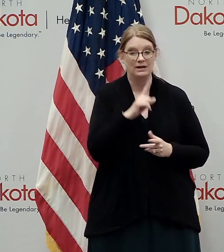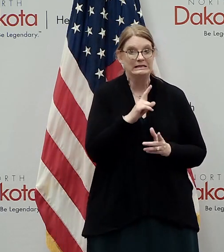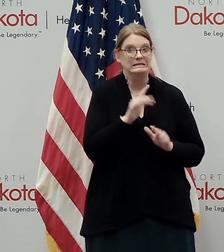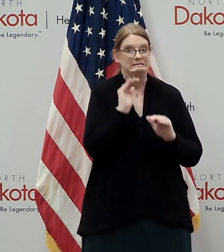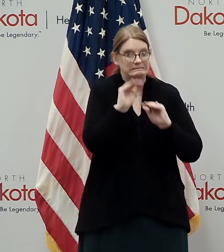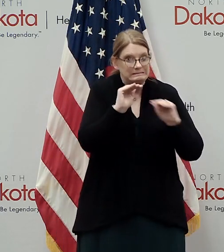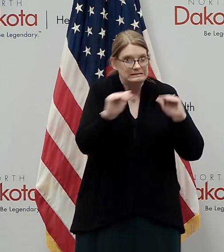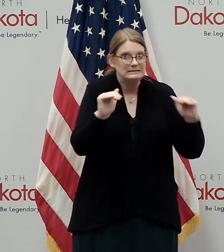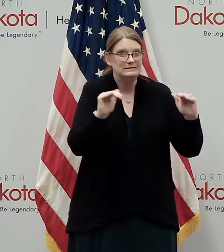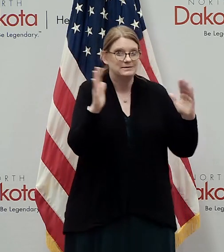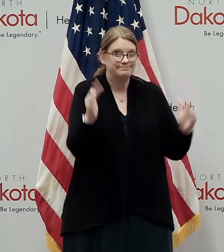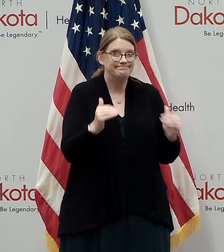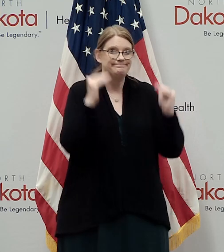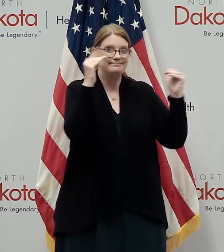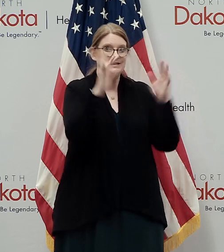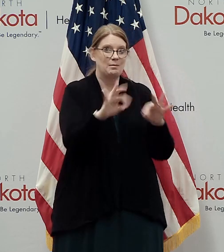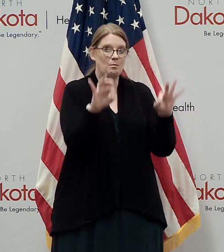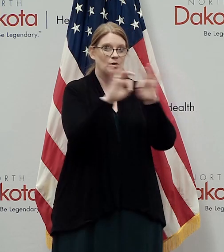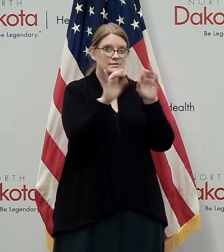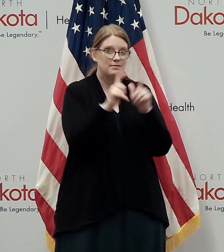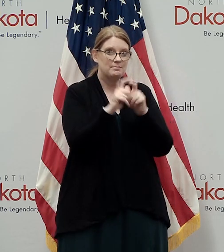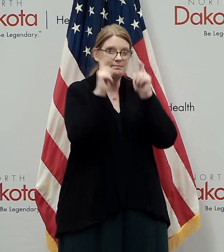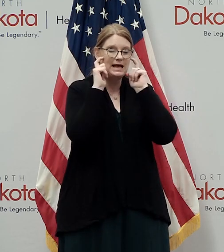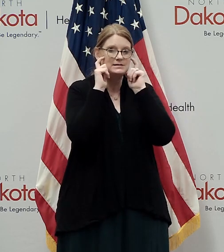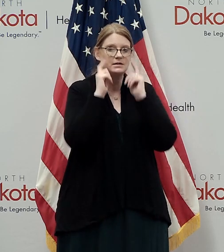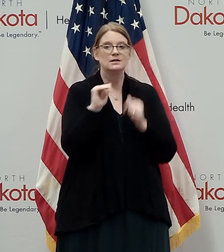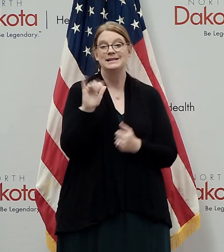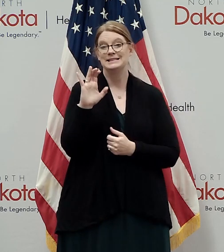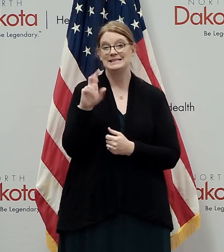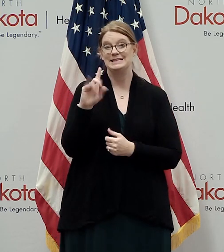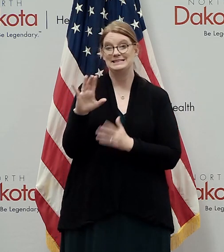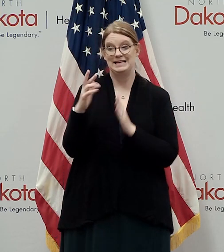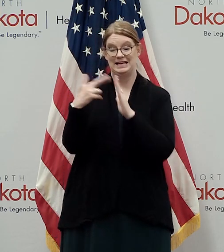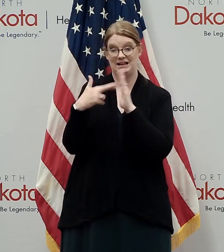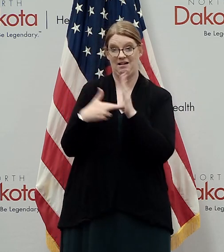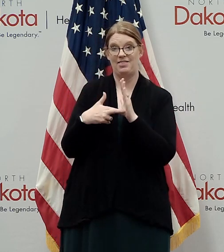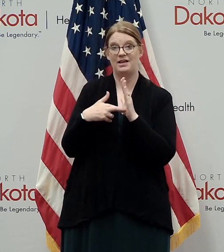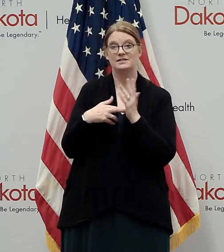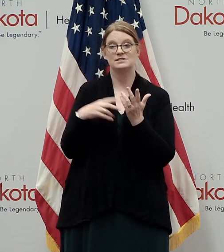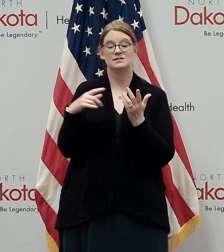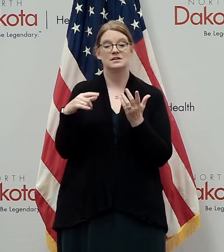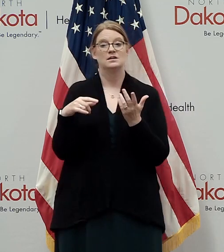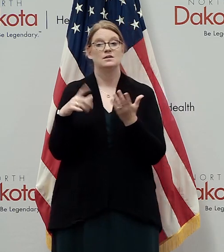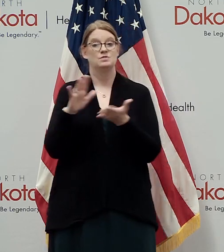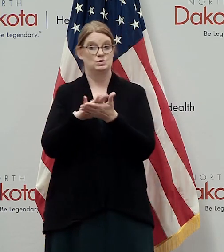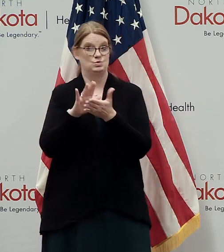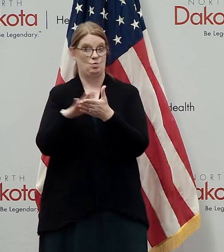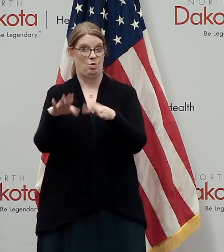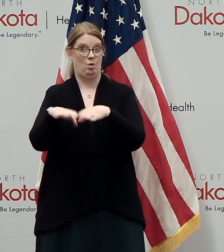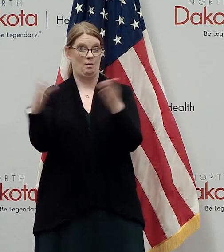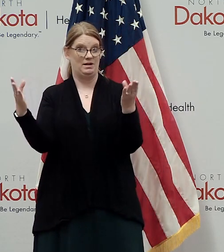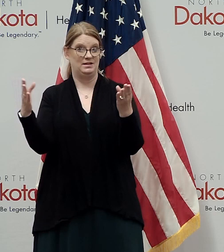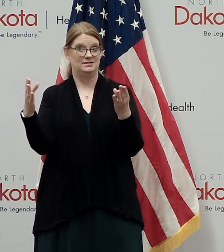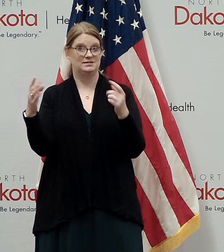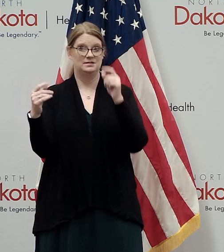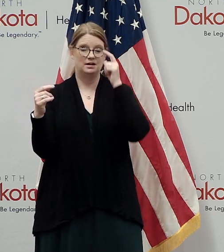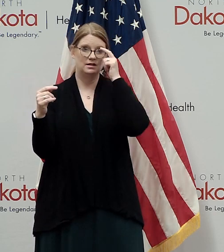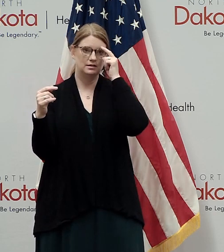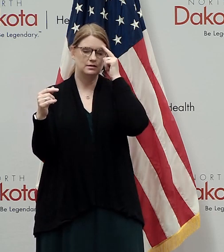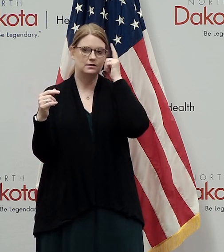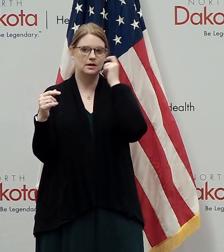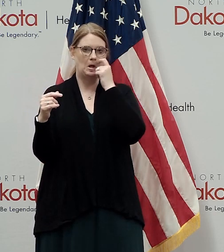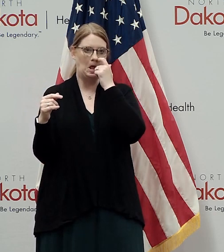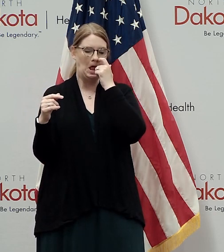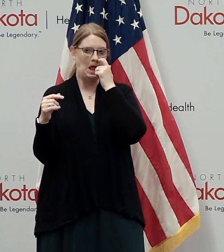importance of masks. When you look at the CDC guidelines for school reopenings, we didn't talk about that here, but there's a lot